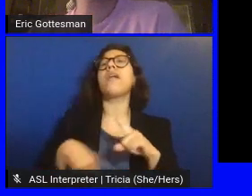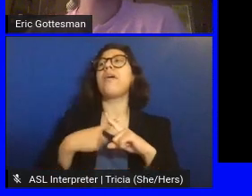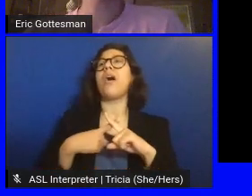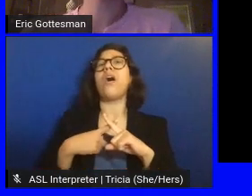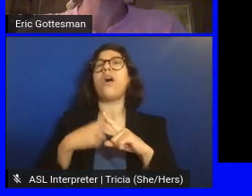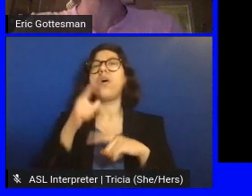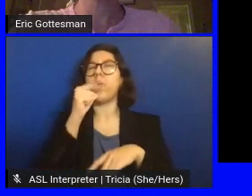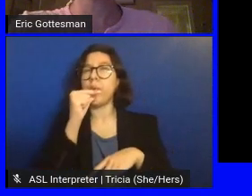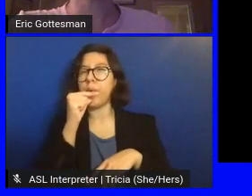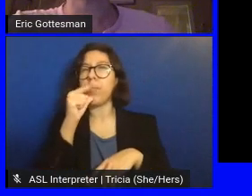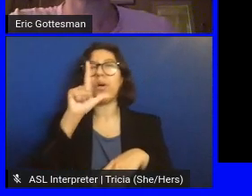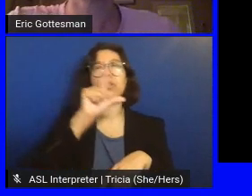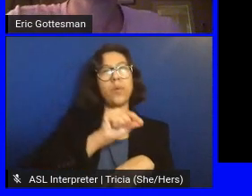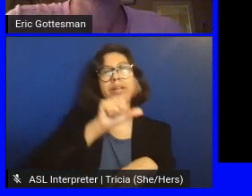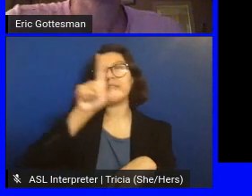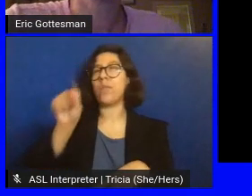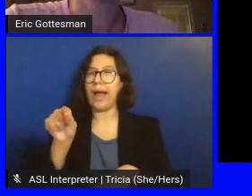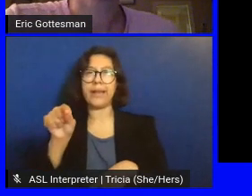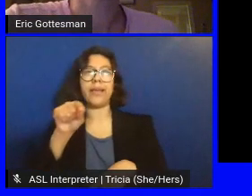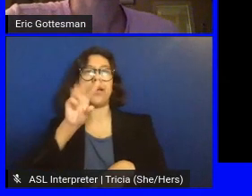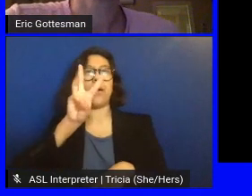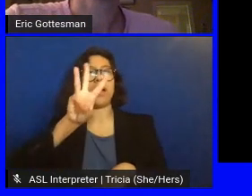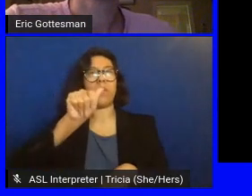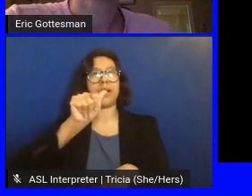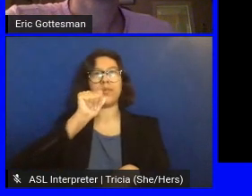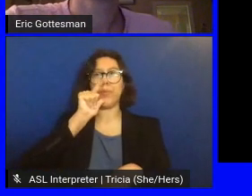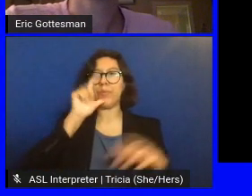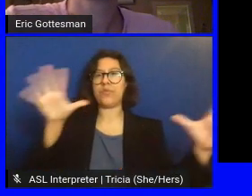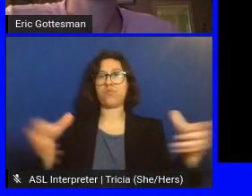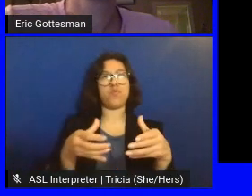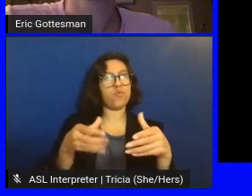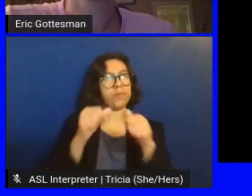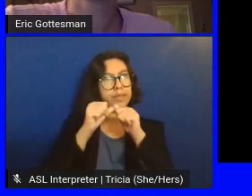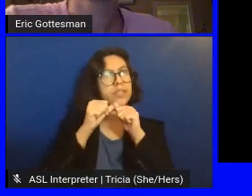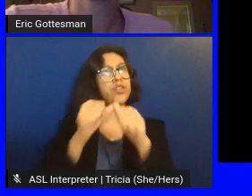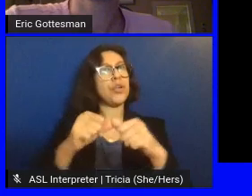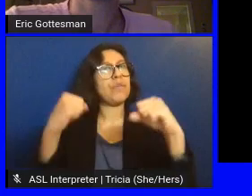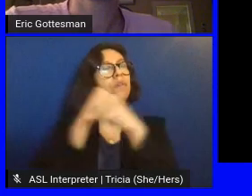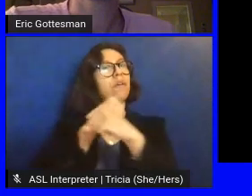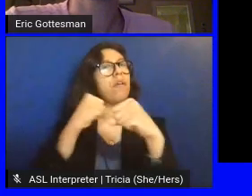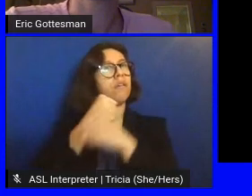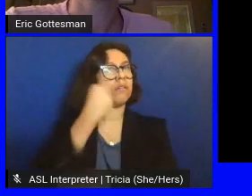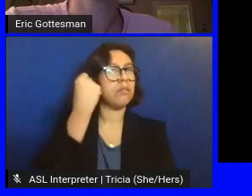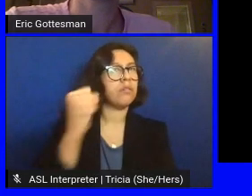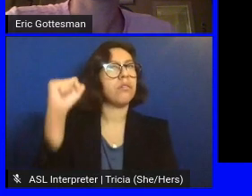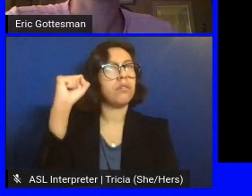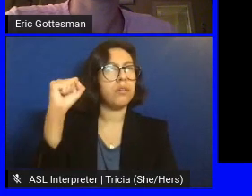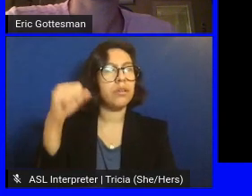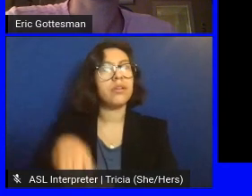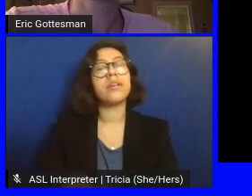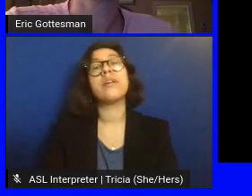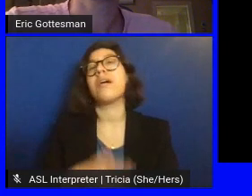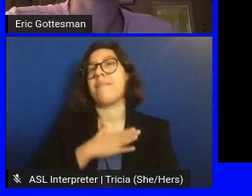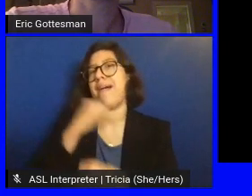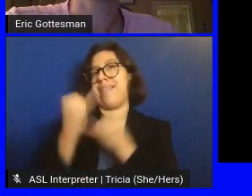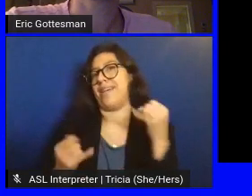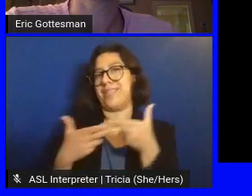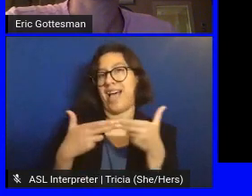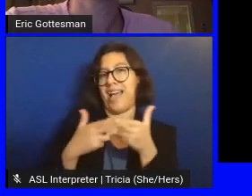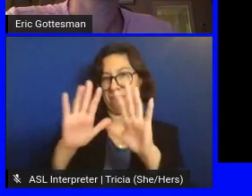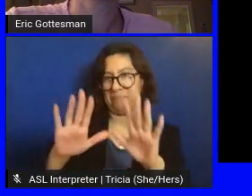who those 2020 wide awakes are. And then all of that has brought me to, and this is my last slide, no